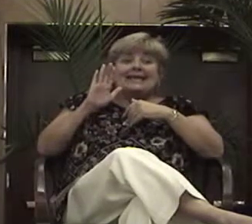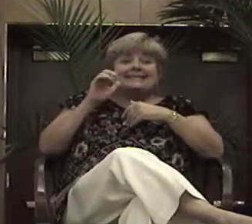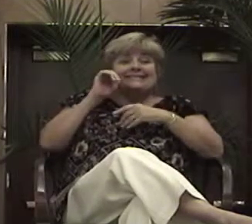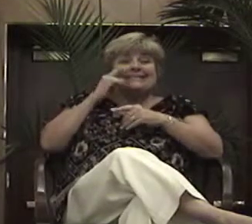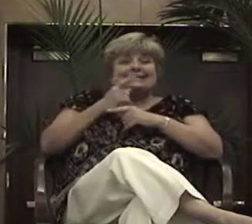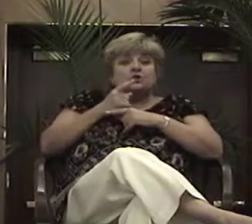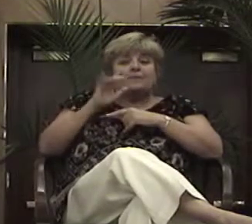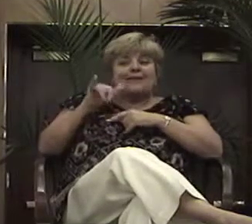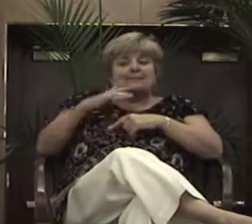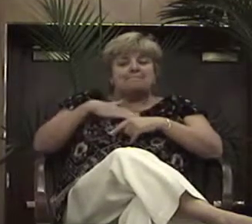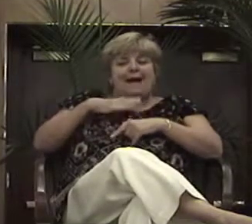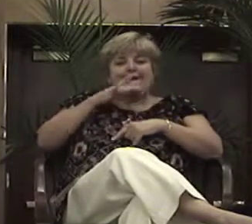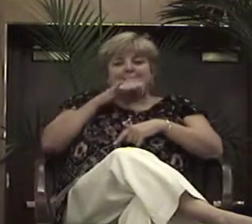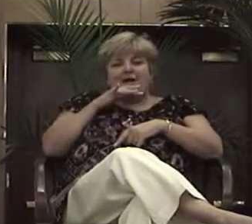mother.